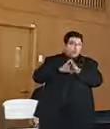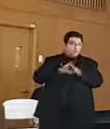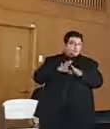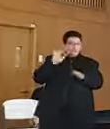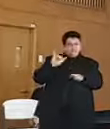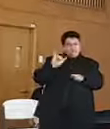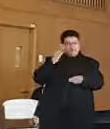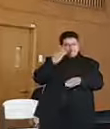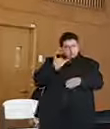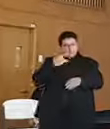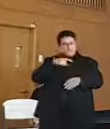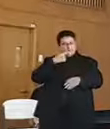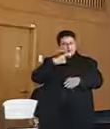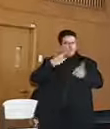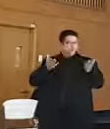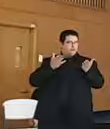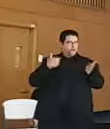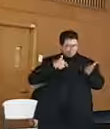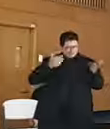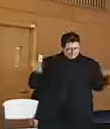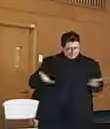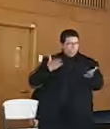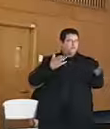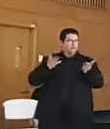public service. We're here to serve. So there's two